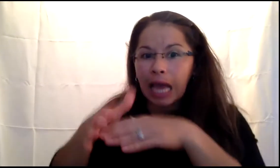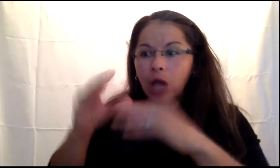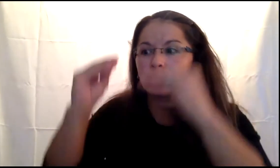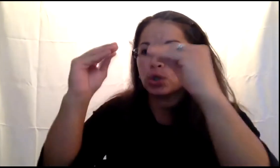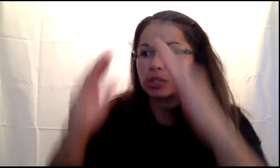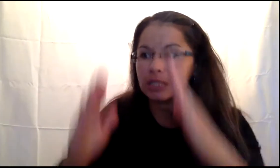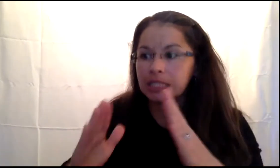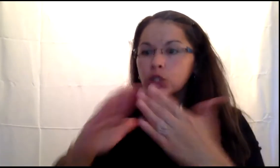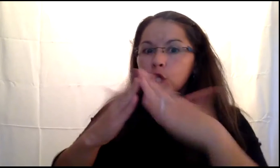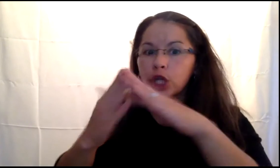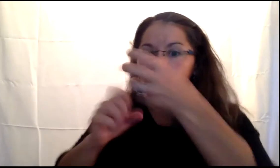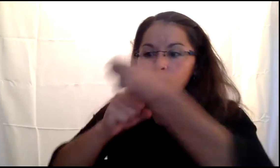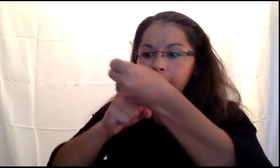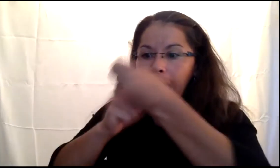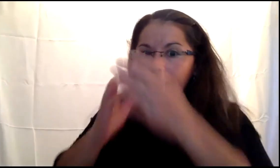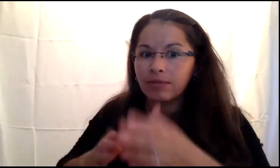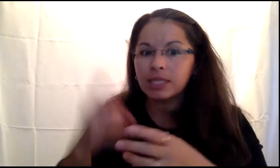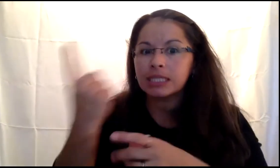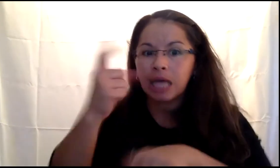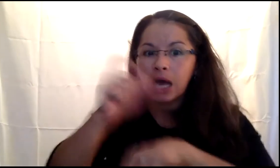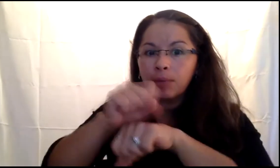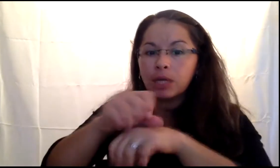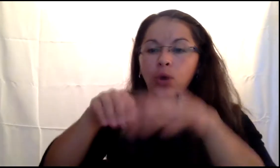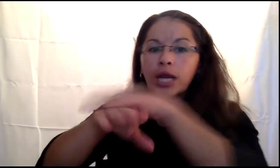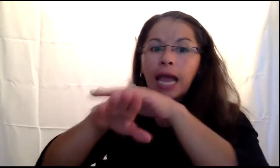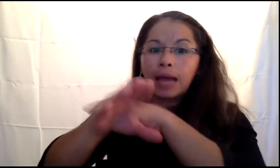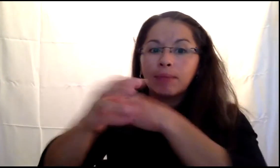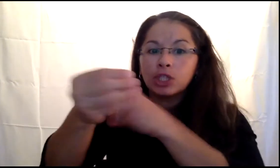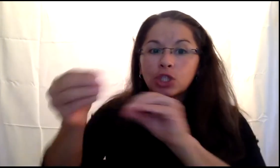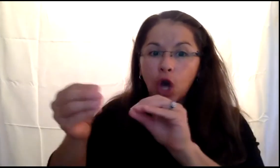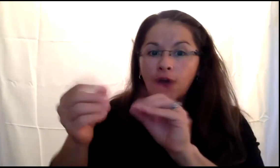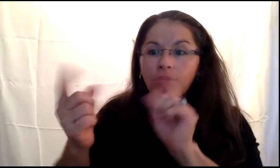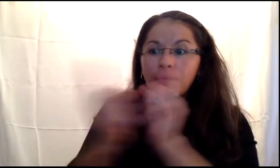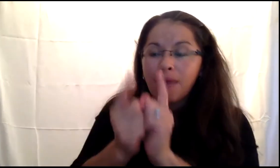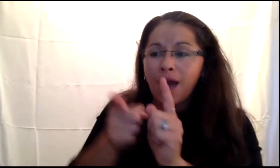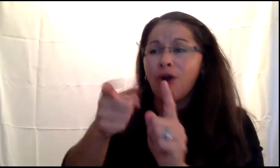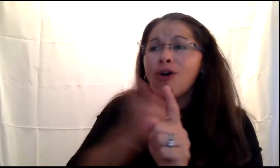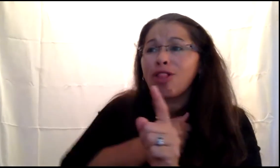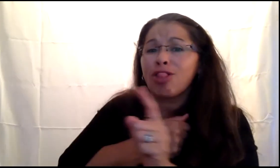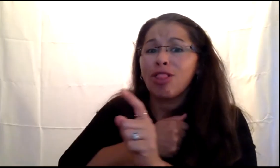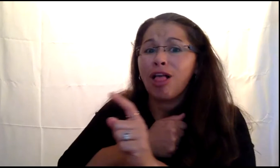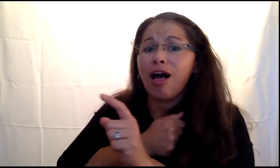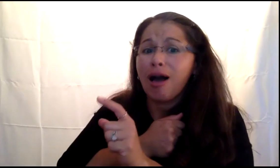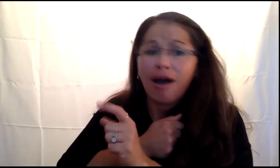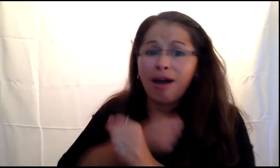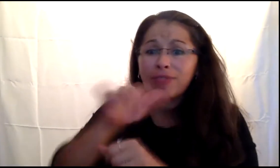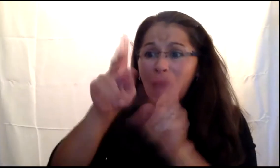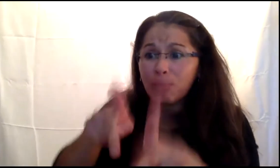someone in admissions that you've met that you love because you met Jody or you met Luis, who can help you navigate some of